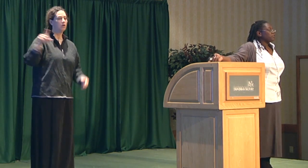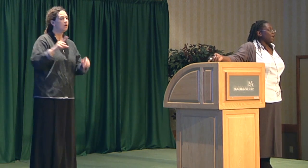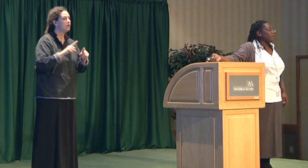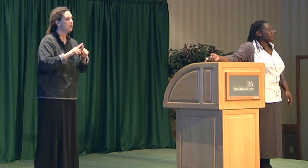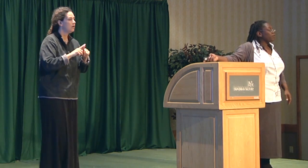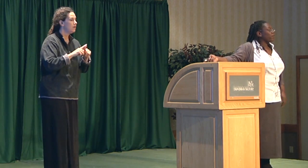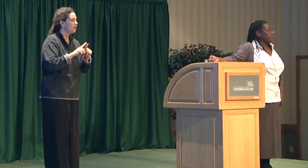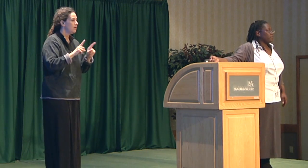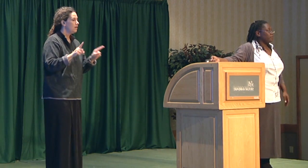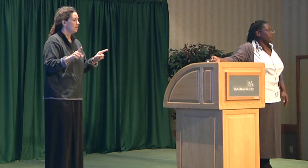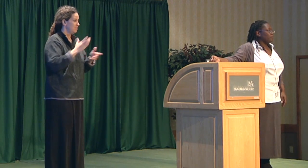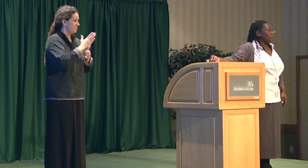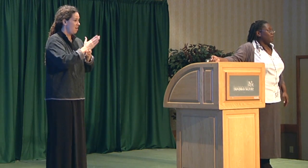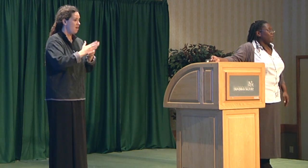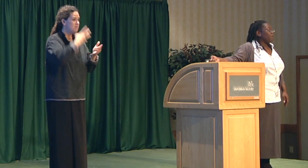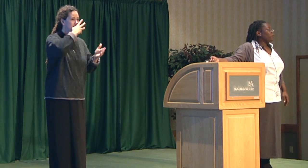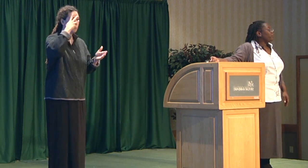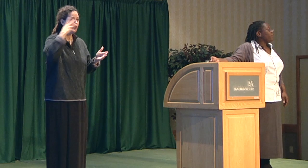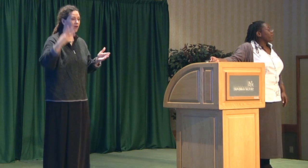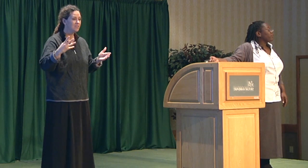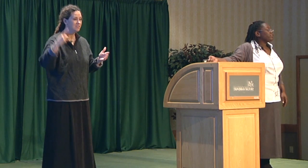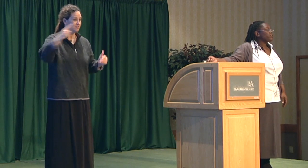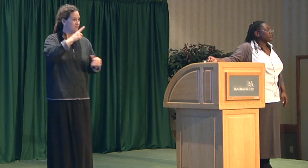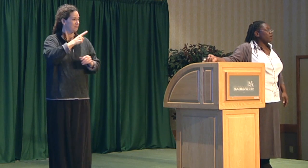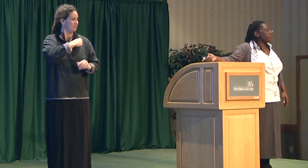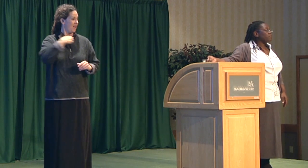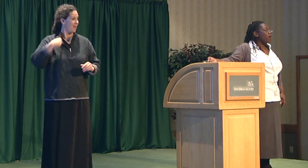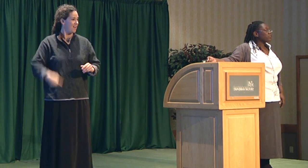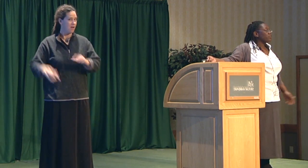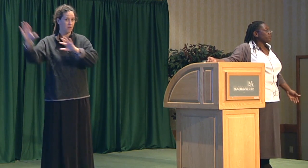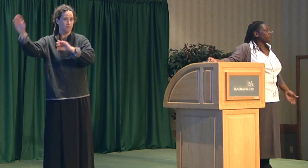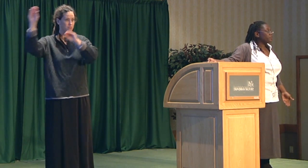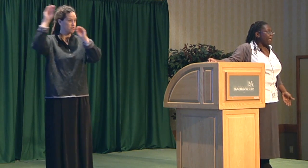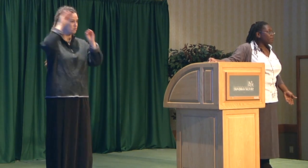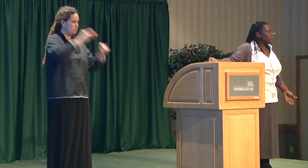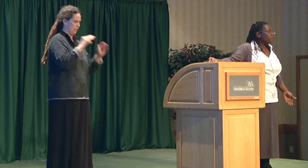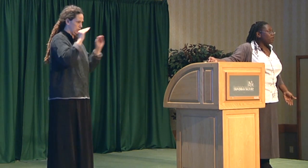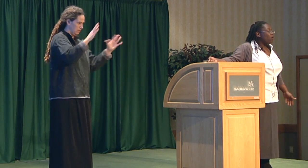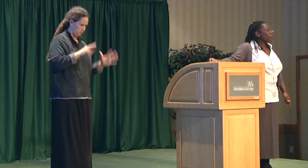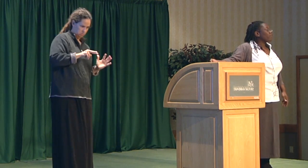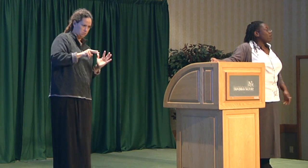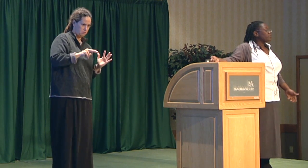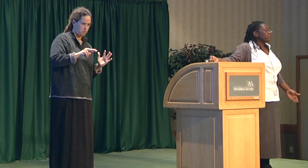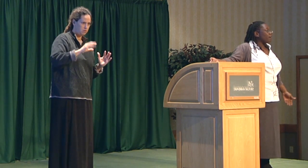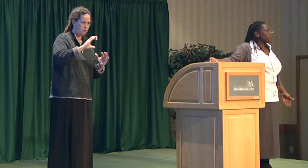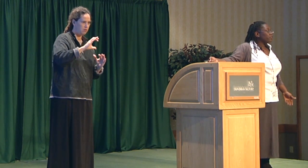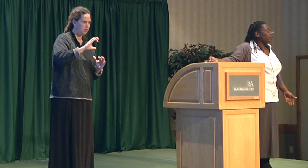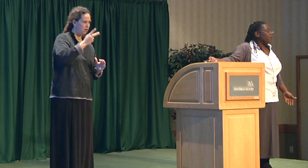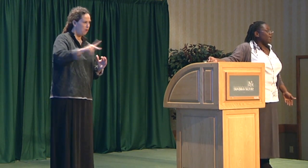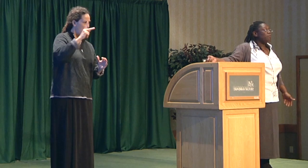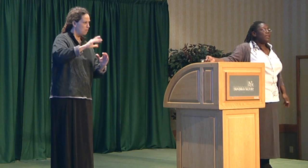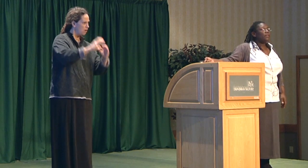for some Chinese immigrants. They moved here, their teachers saw these marks on their children's backs, or they've gone to the